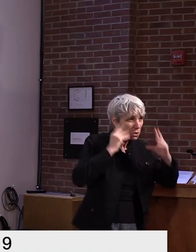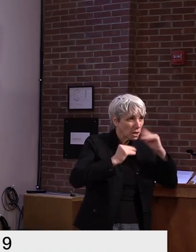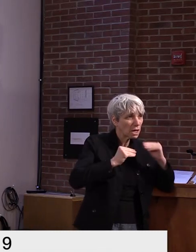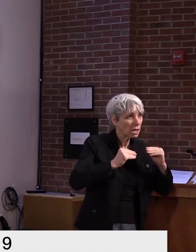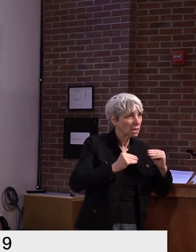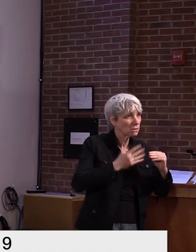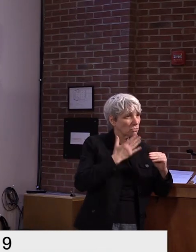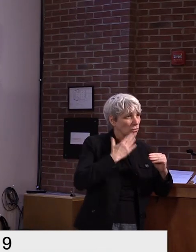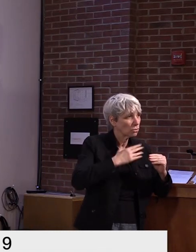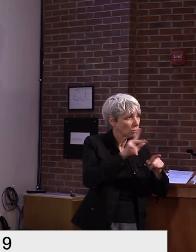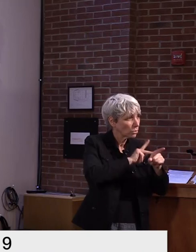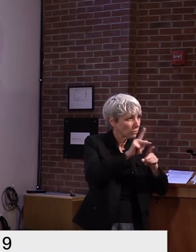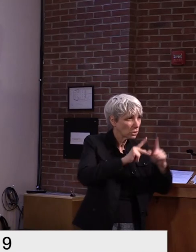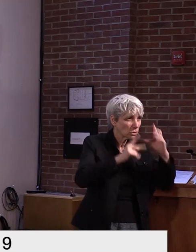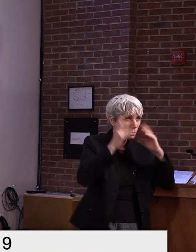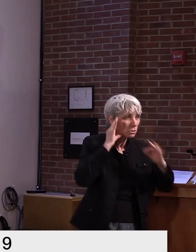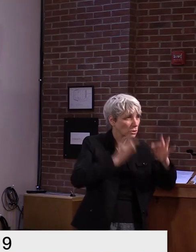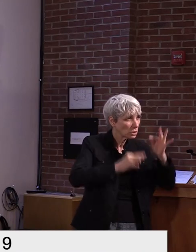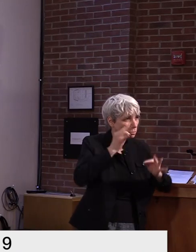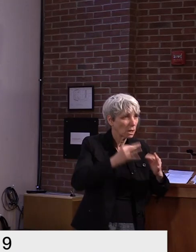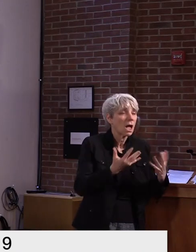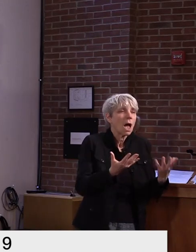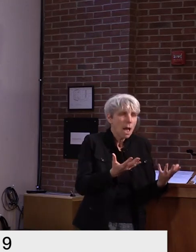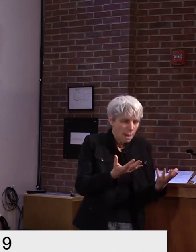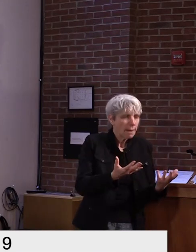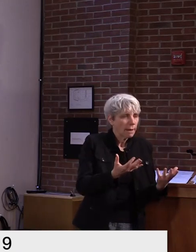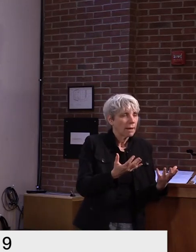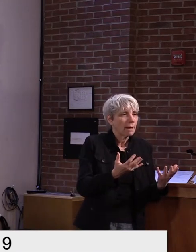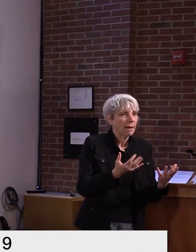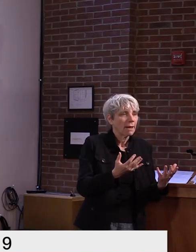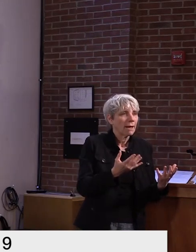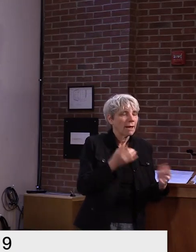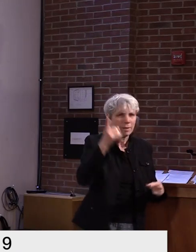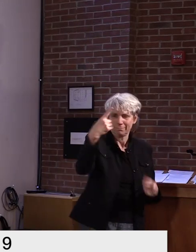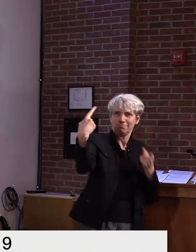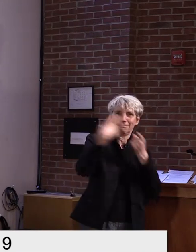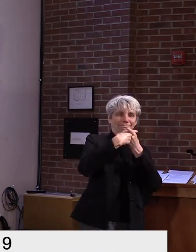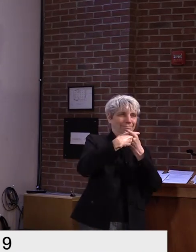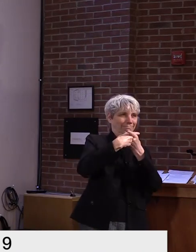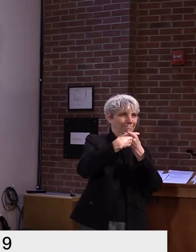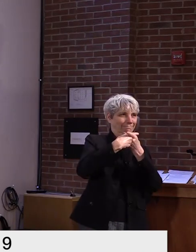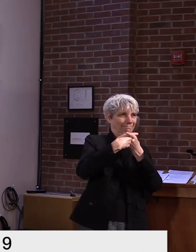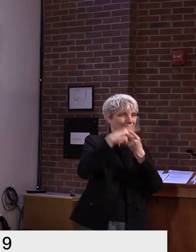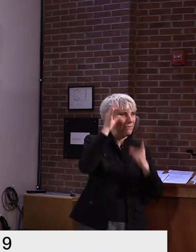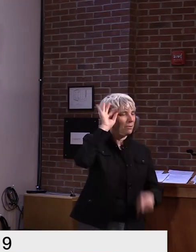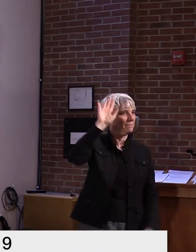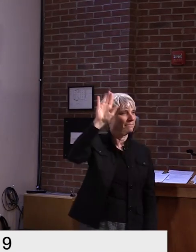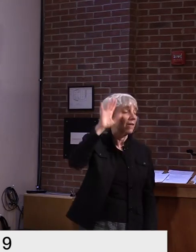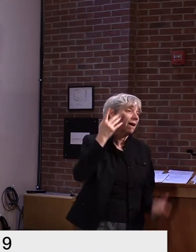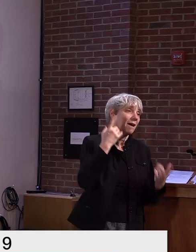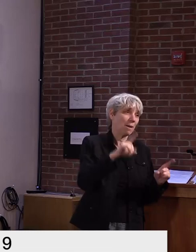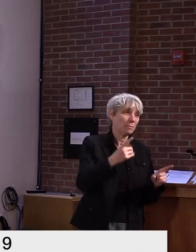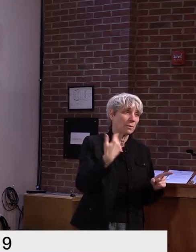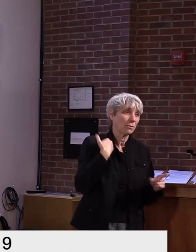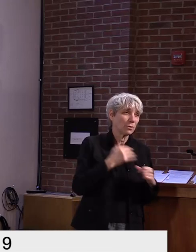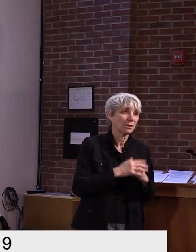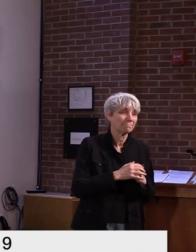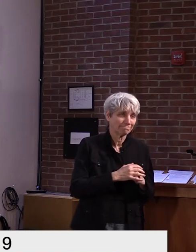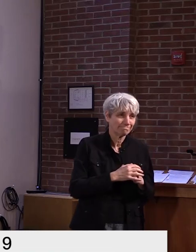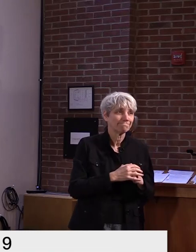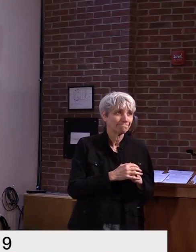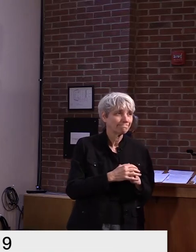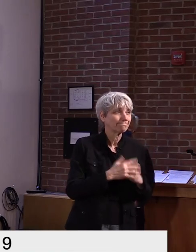judgment. So this has happened before regarding the way the federal government sometimes